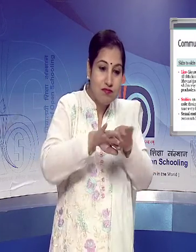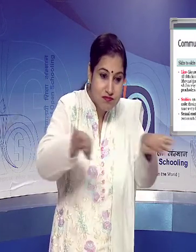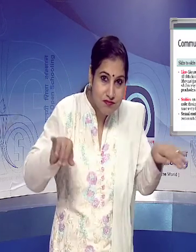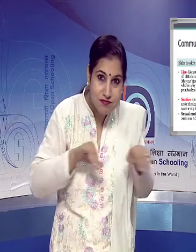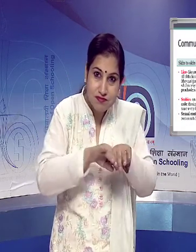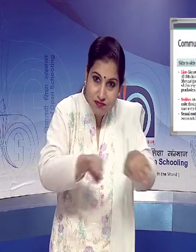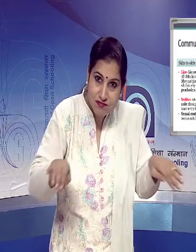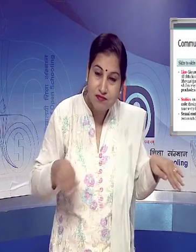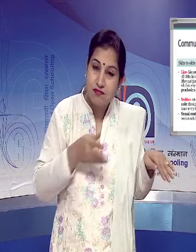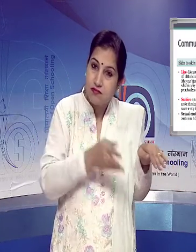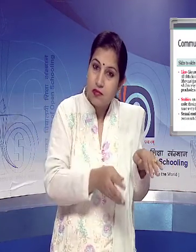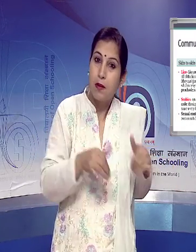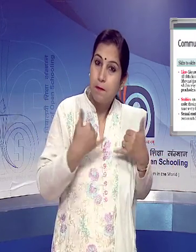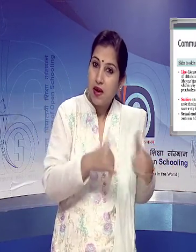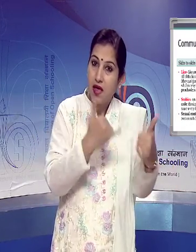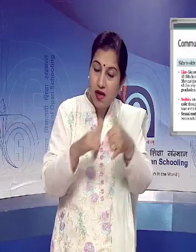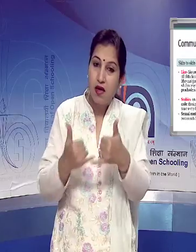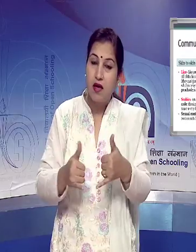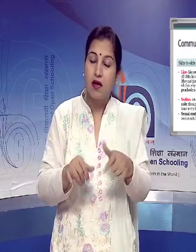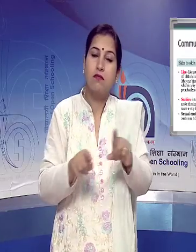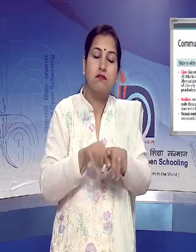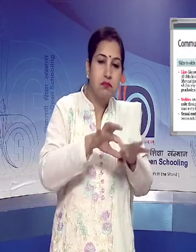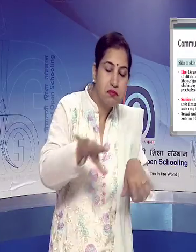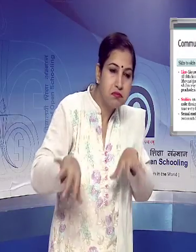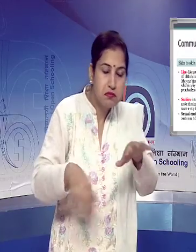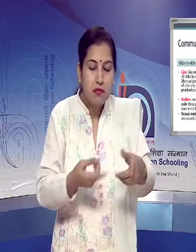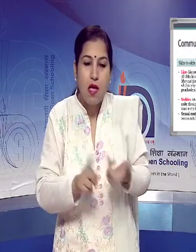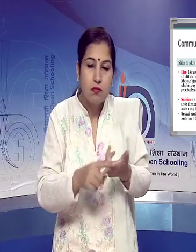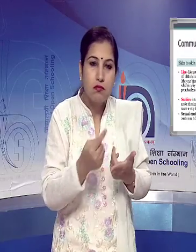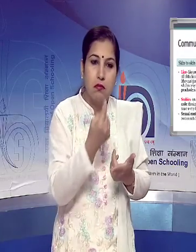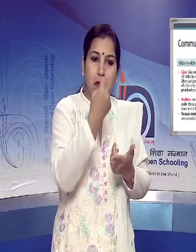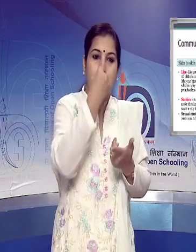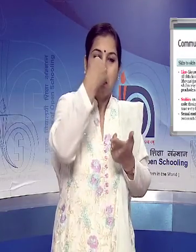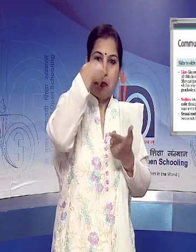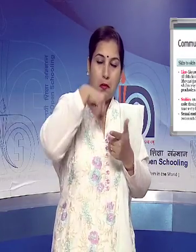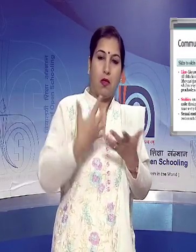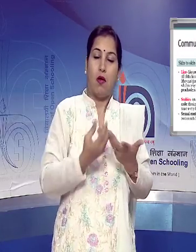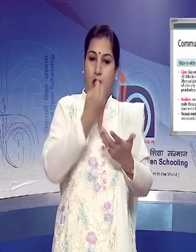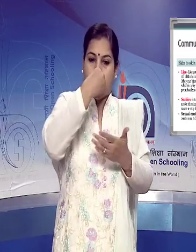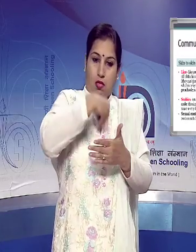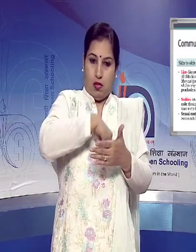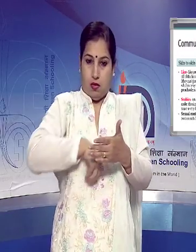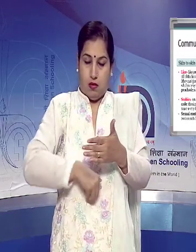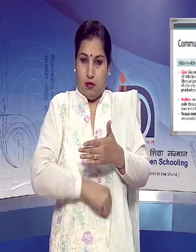amoebiosis enter through oral route as fecal matter in